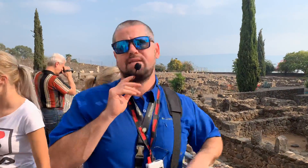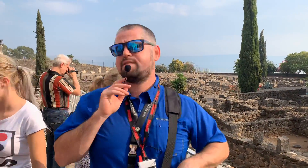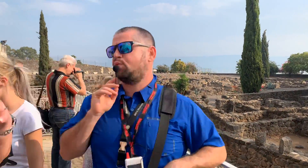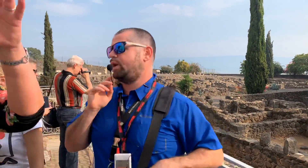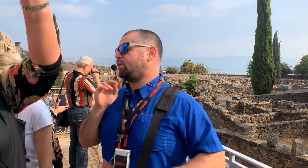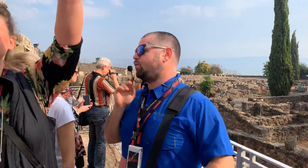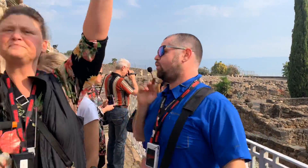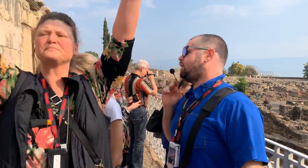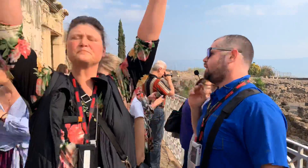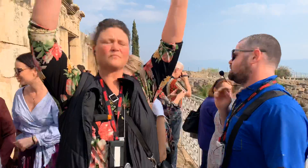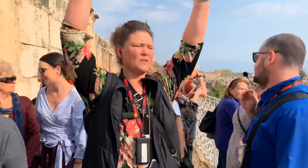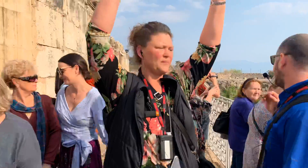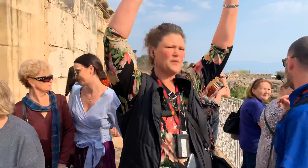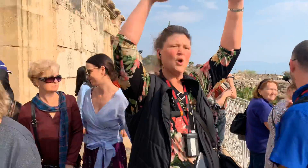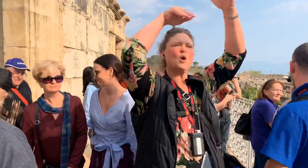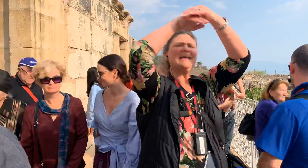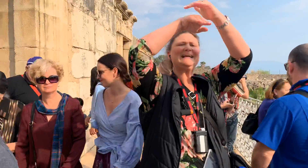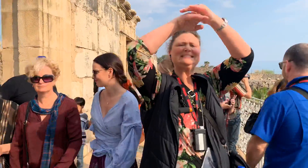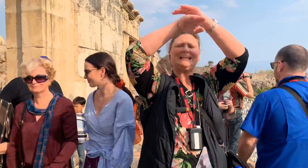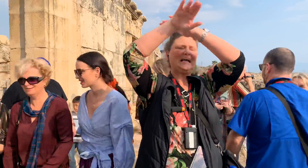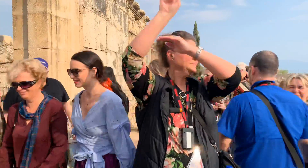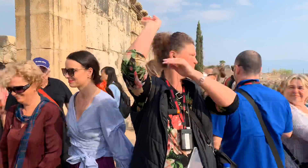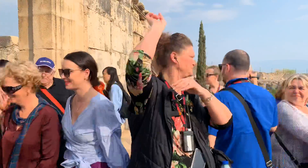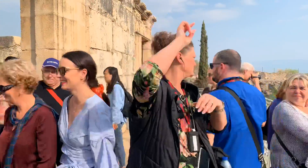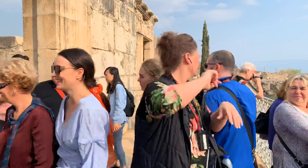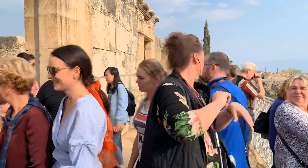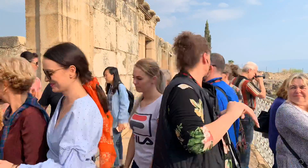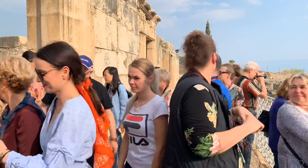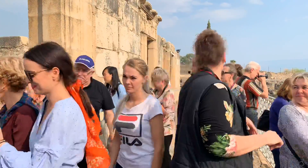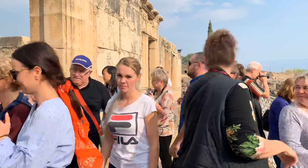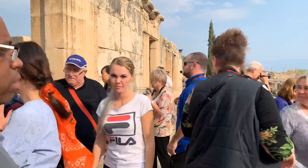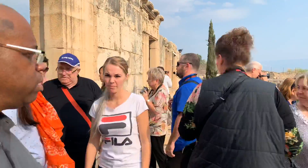Okay, guys, we are going inside. I